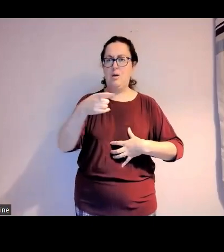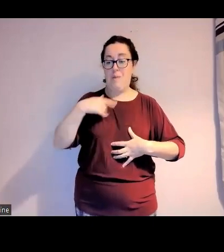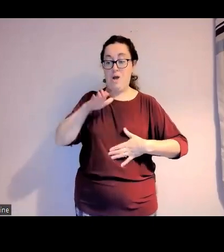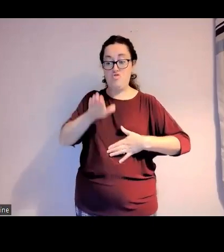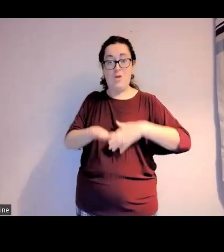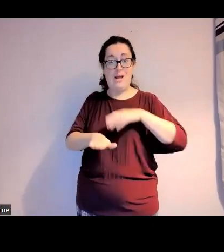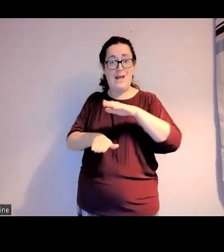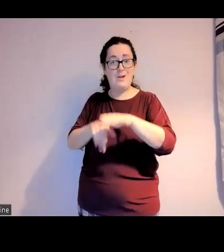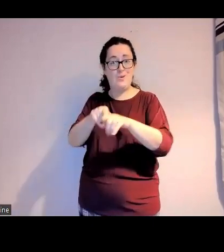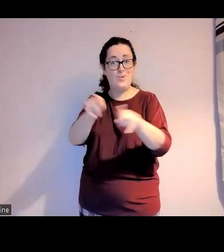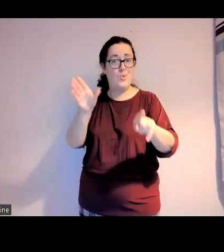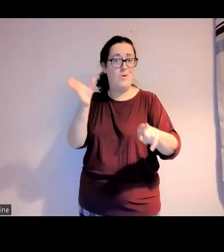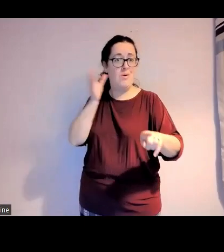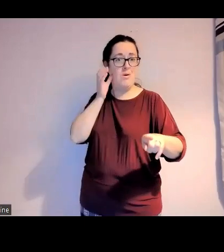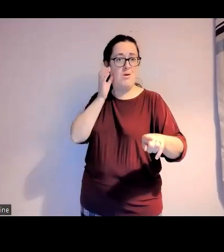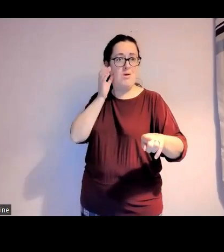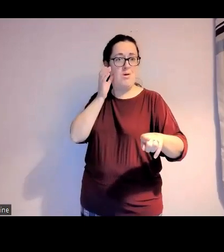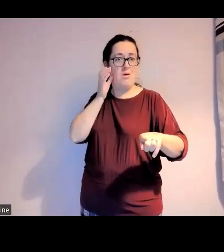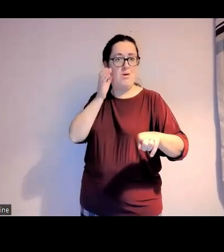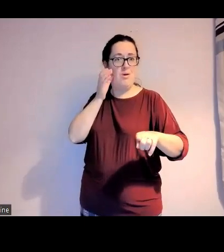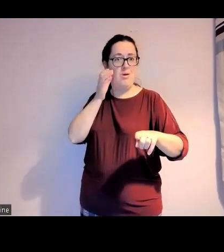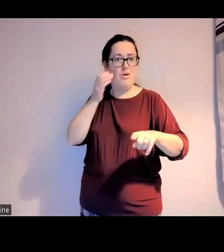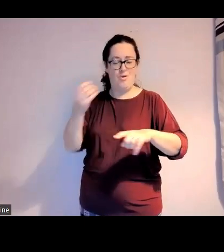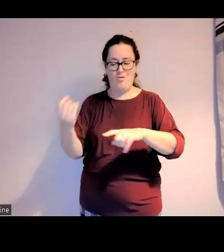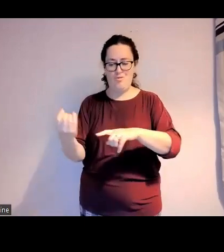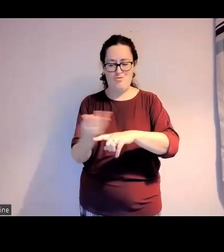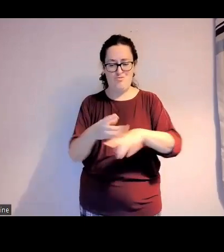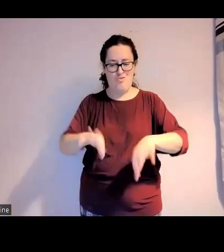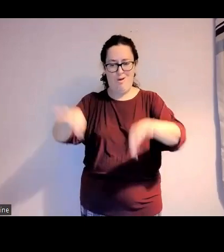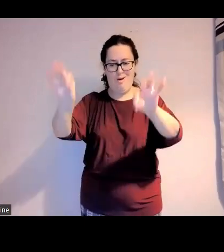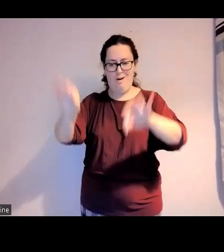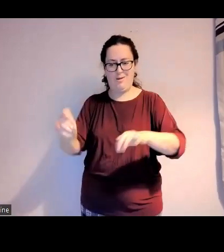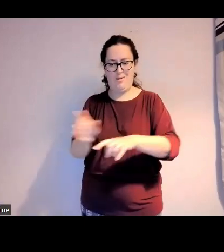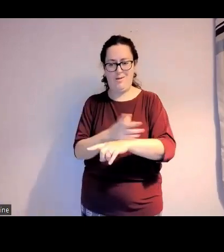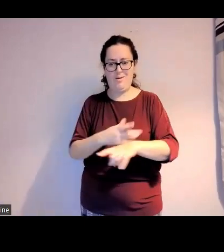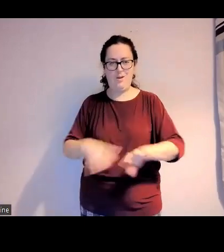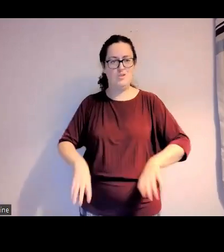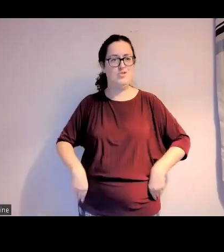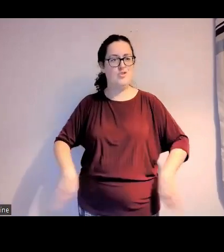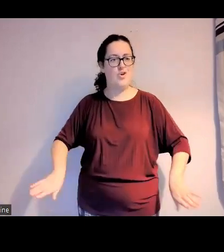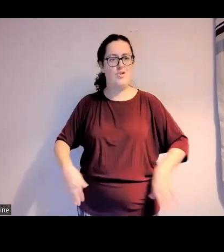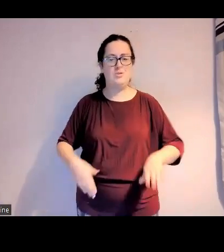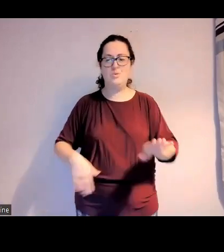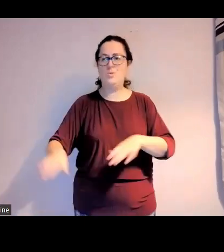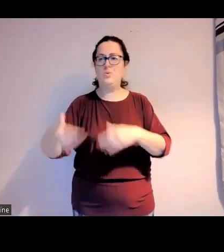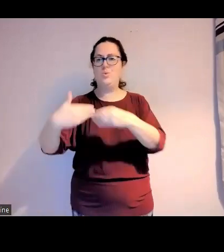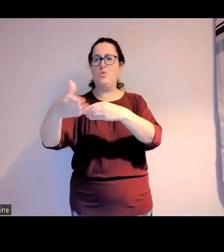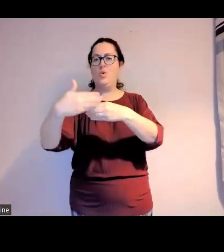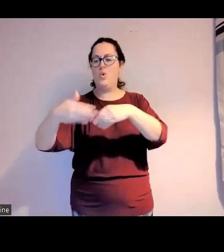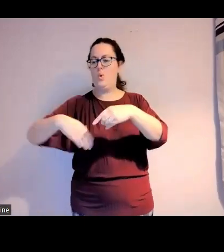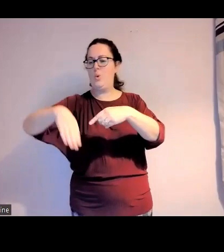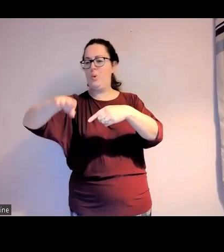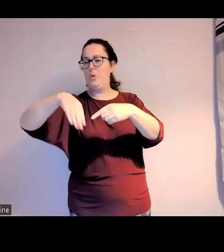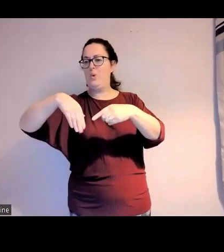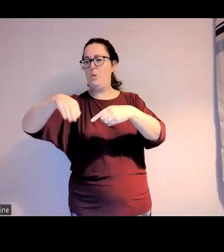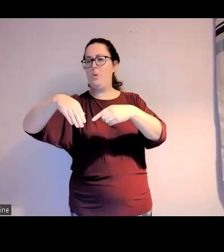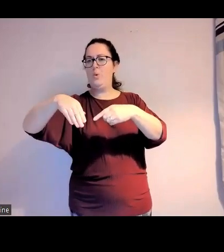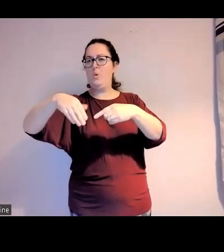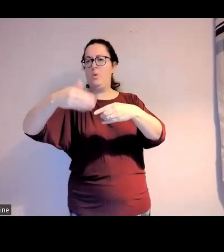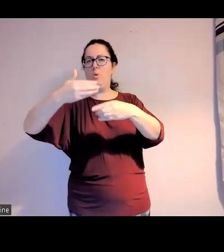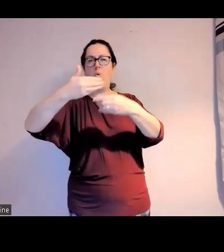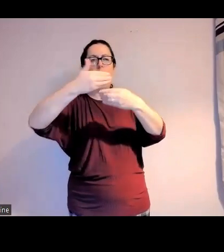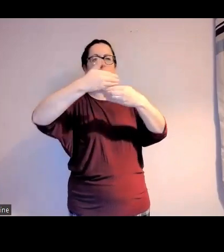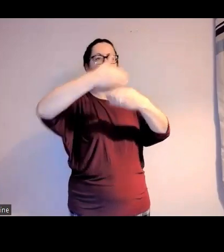again? My boots over the rug, my skirts brushing the door, going out, where? To the window, to the landing,